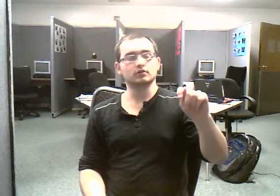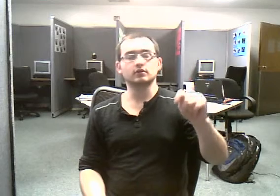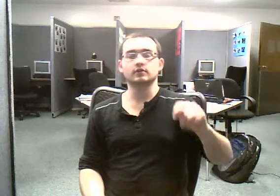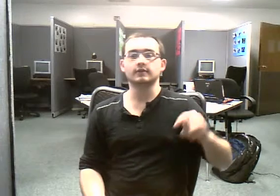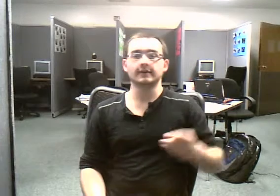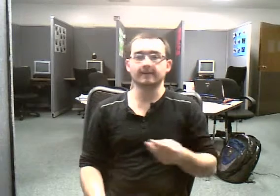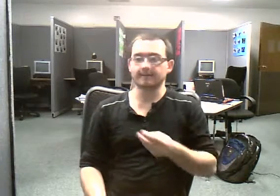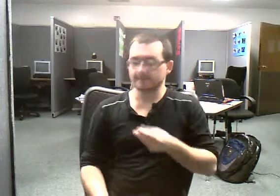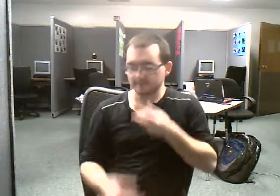in the trout,